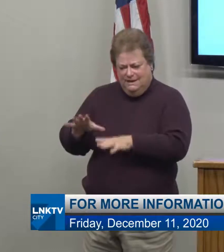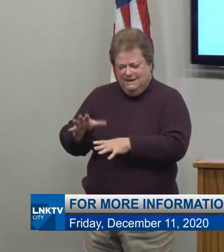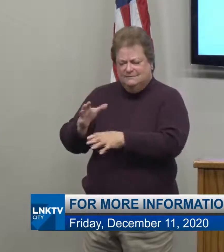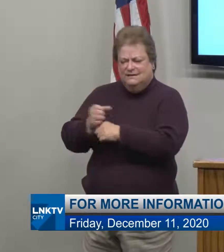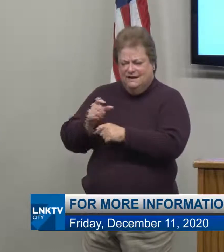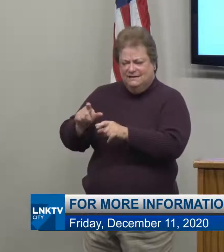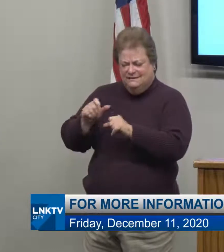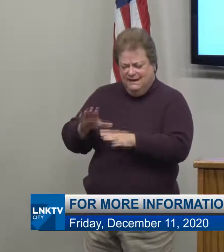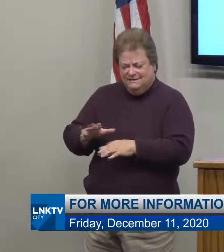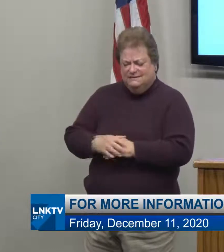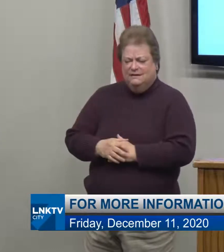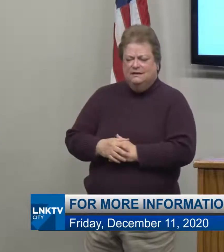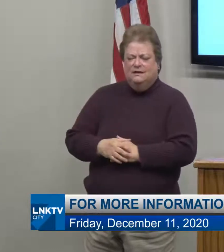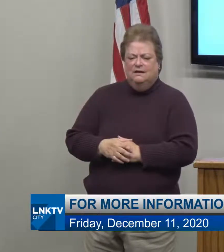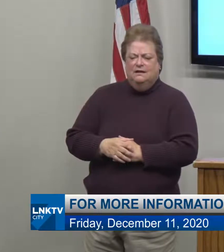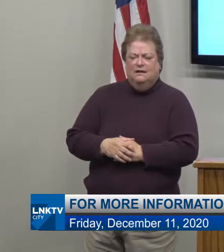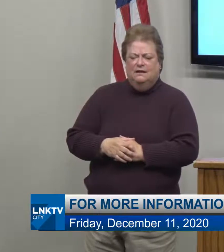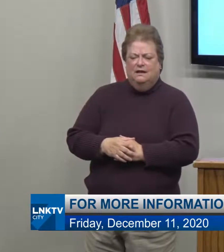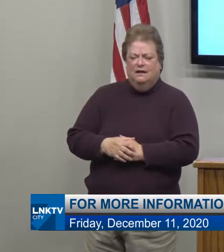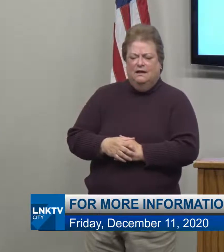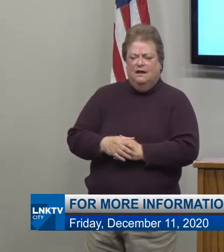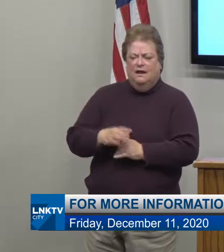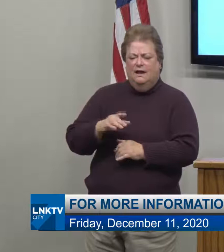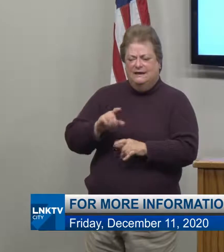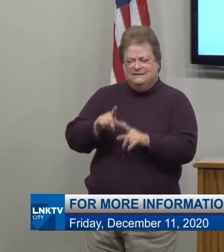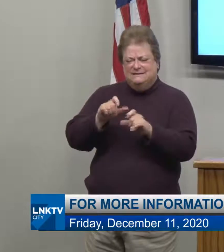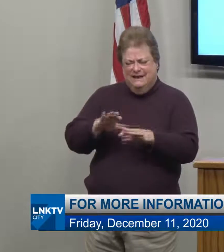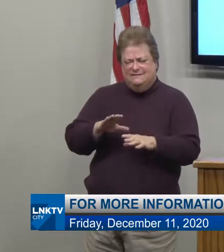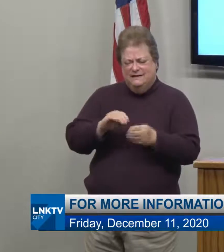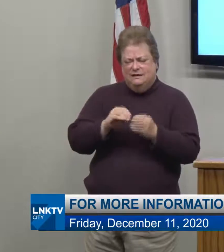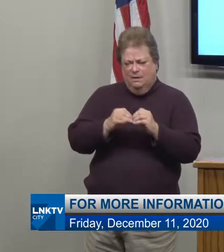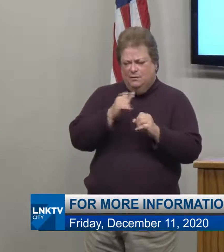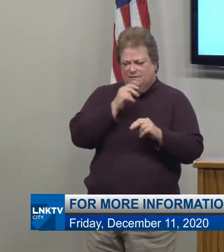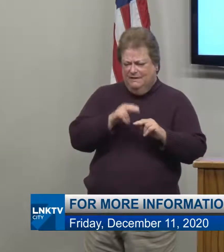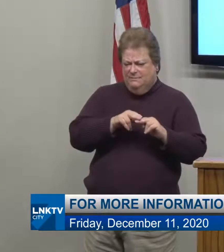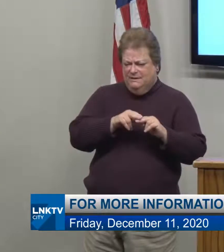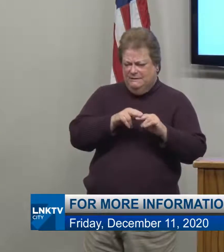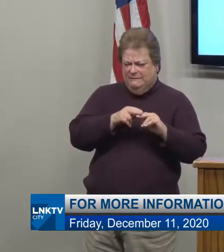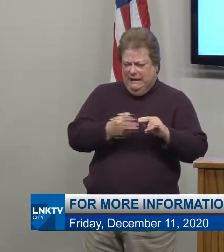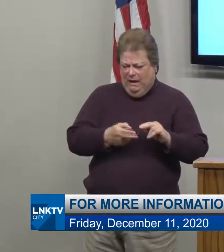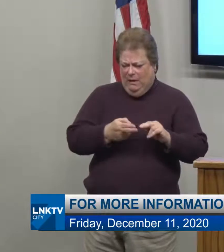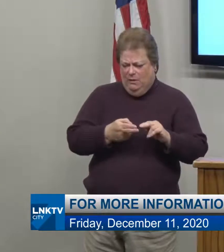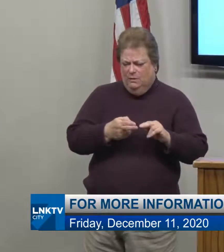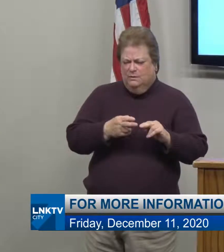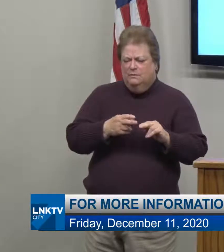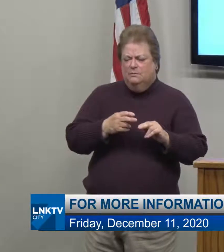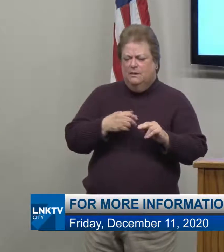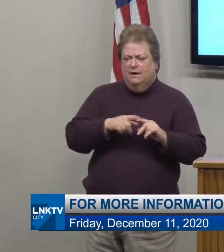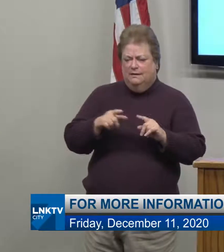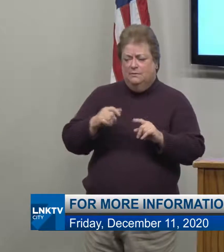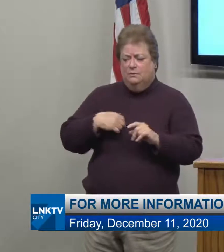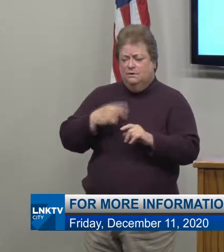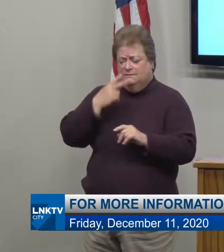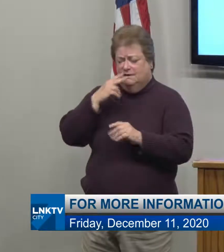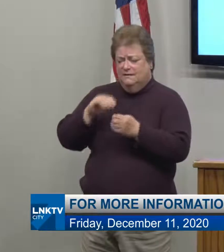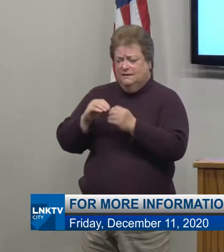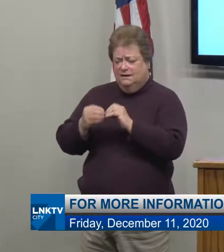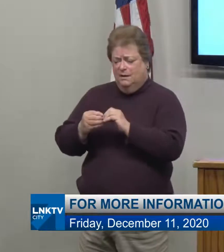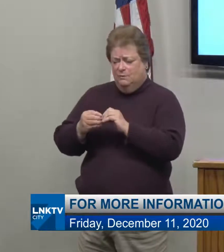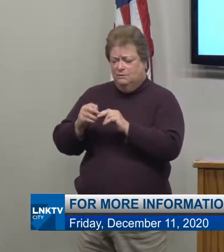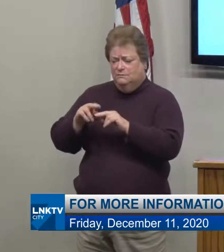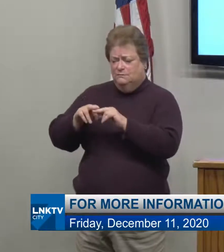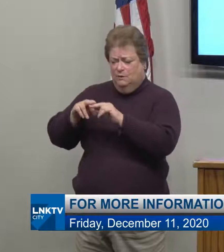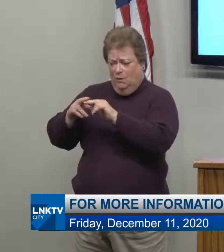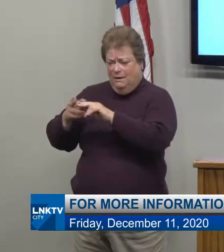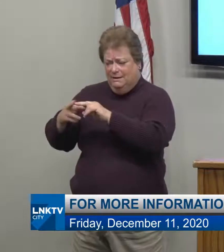that need testing. Our testing has been down a little bit, but we really see this number going down